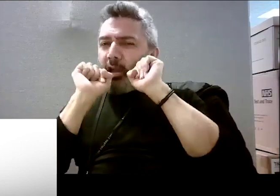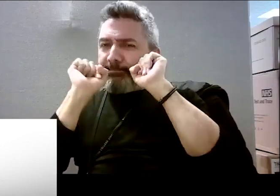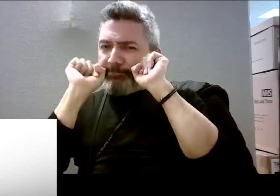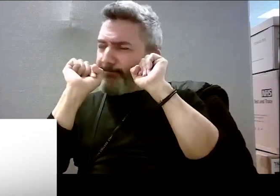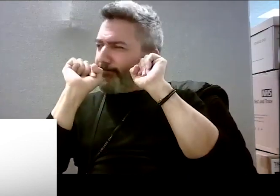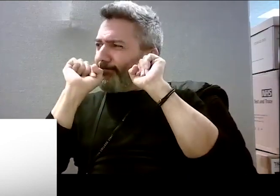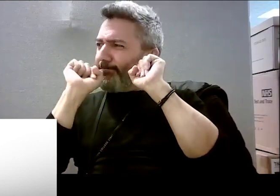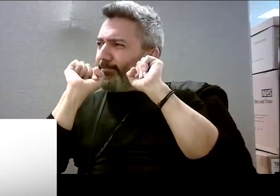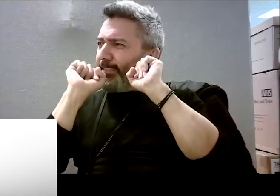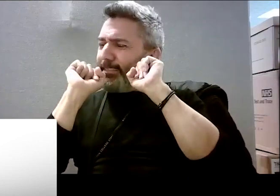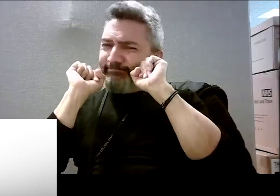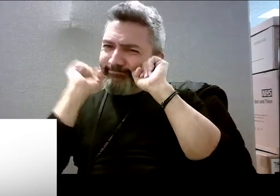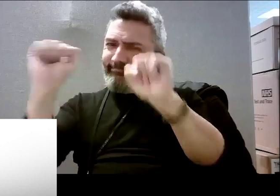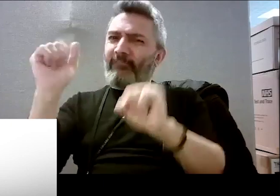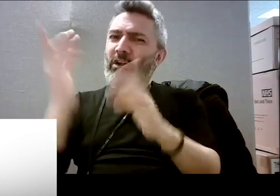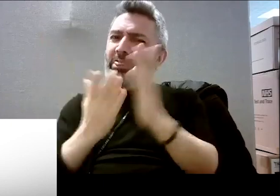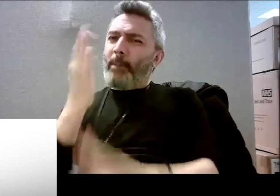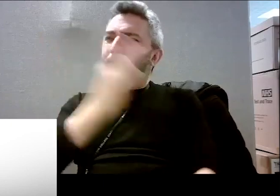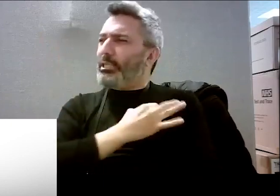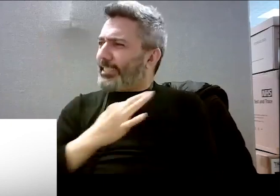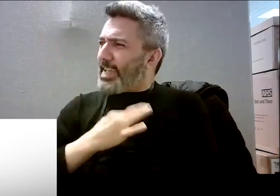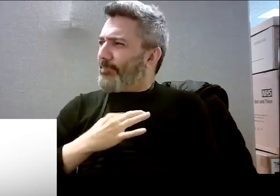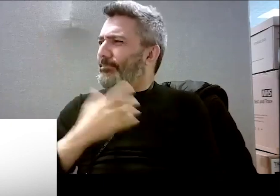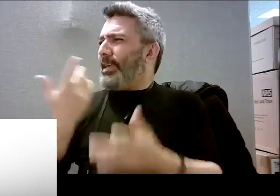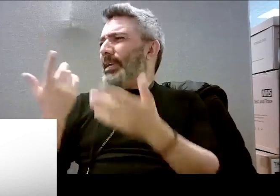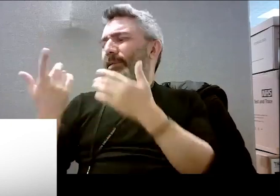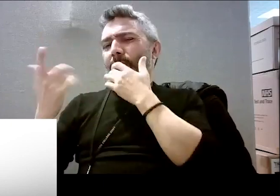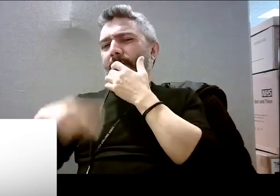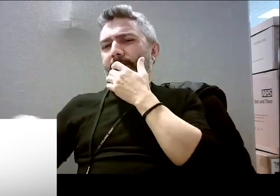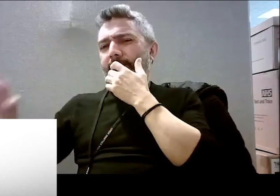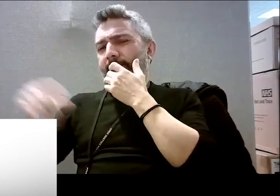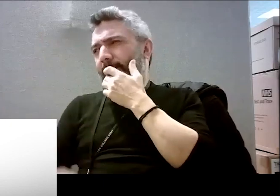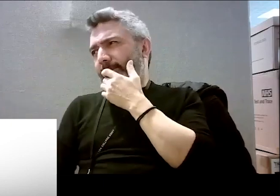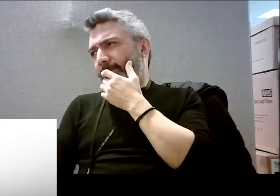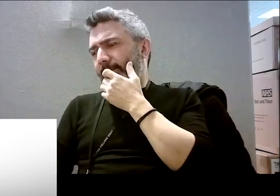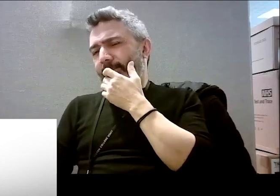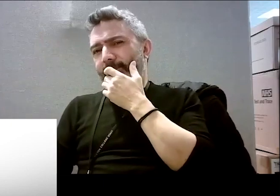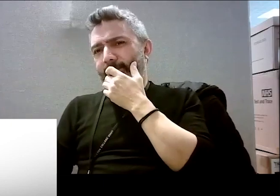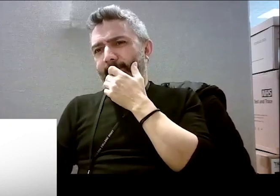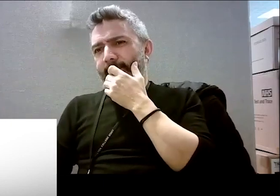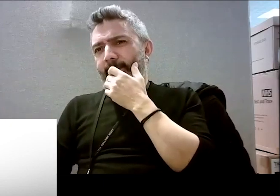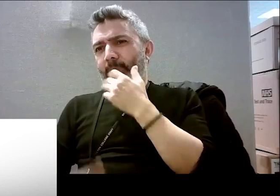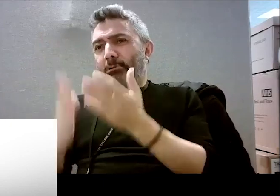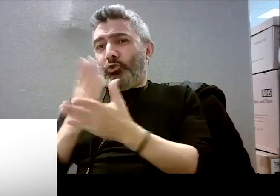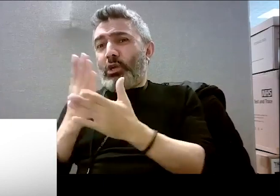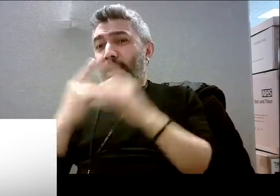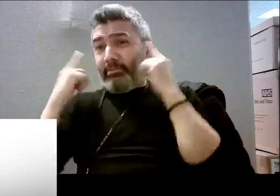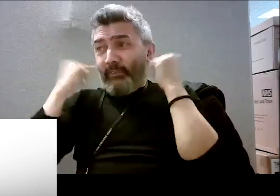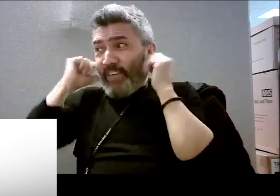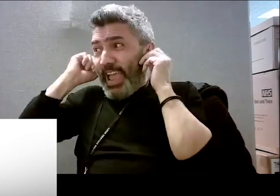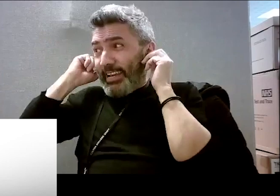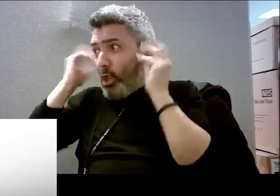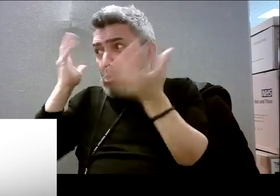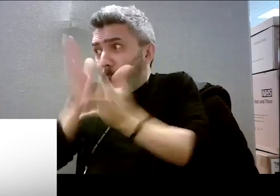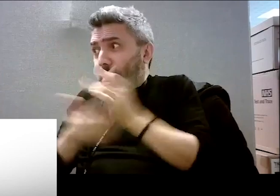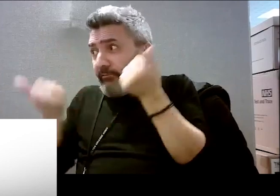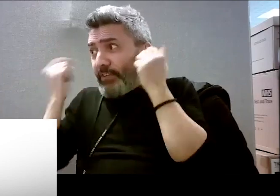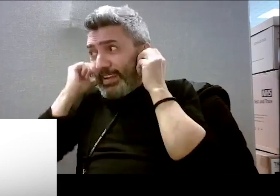Deaf, hearing impaired, we don't like, but medical people tend to use that a lot. That's used a lot in the medical profession. You